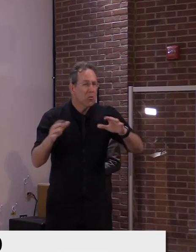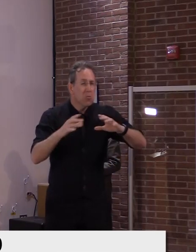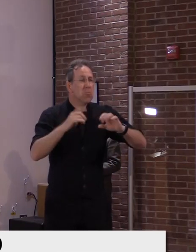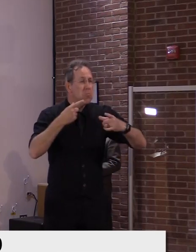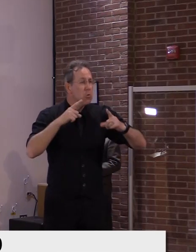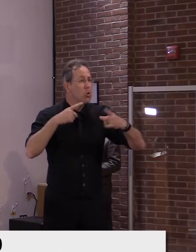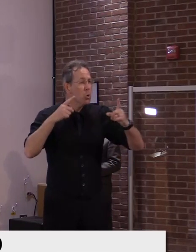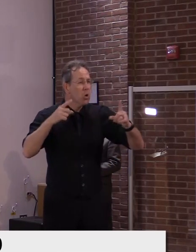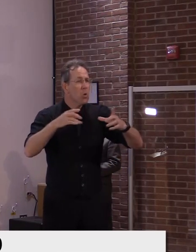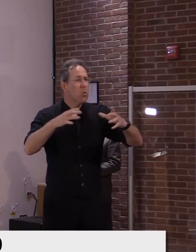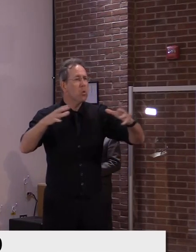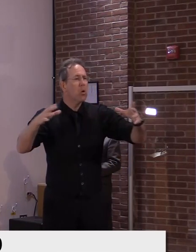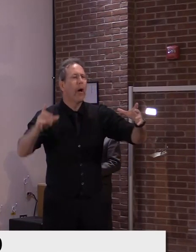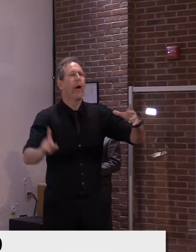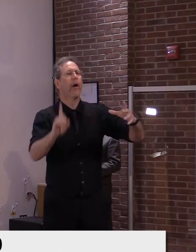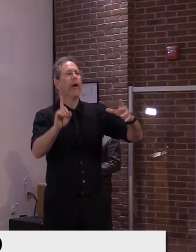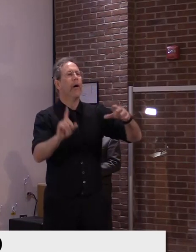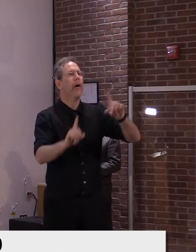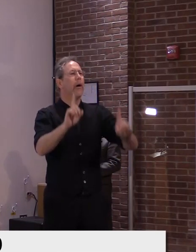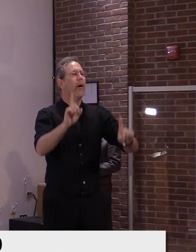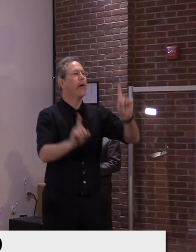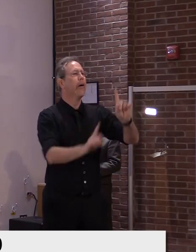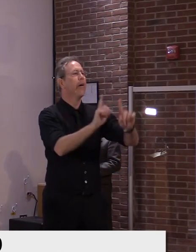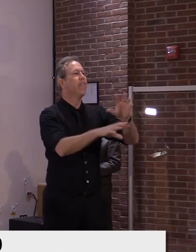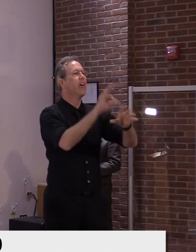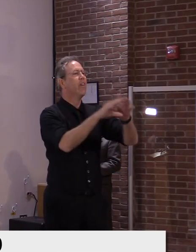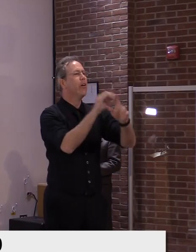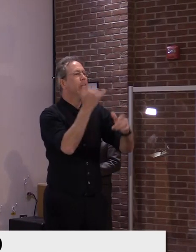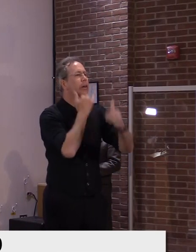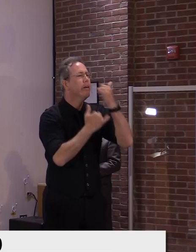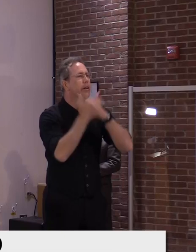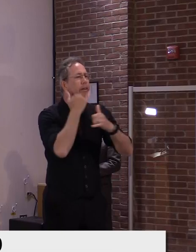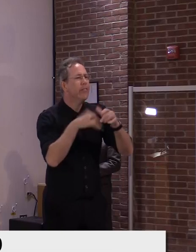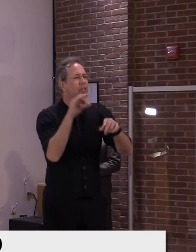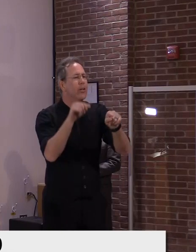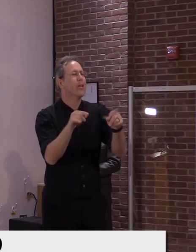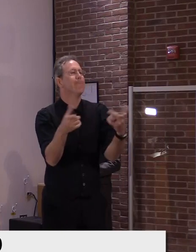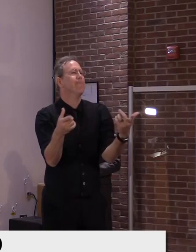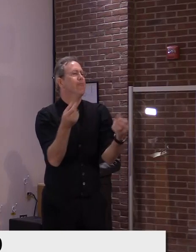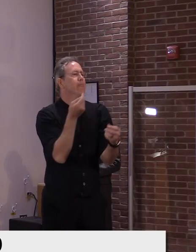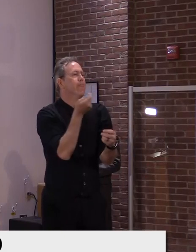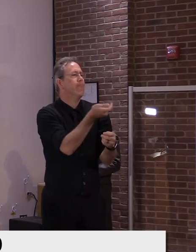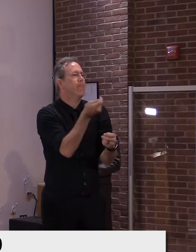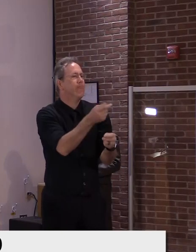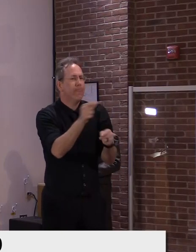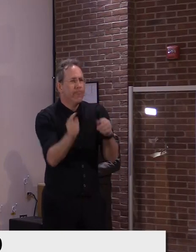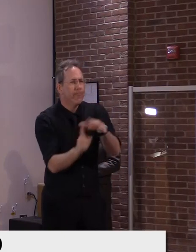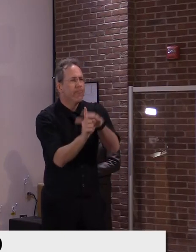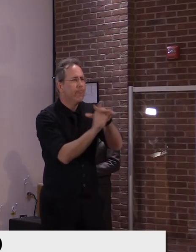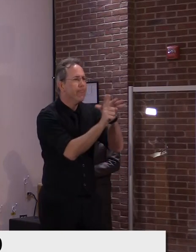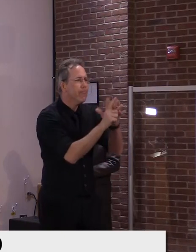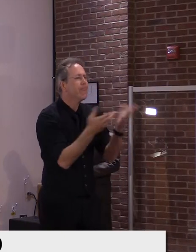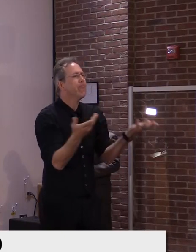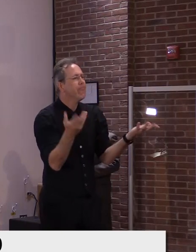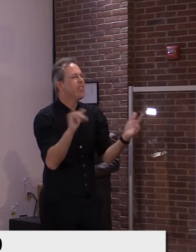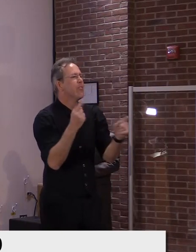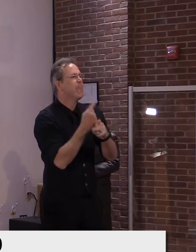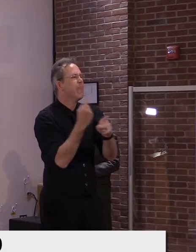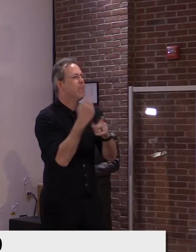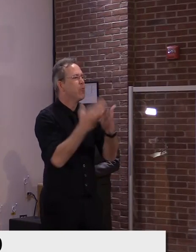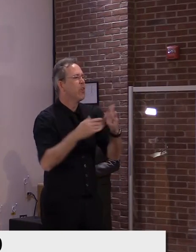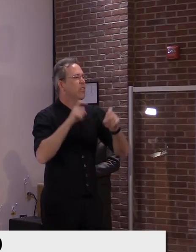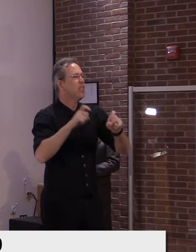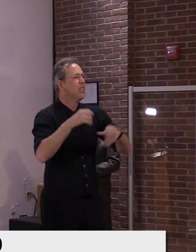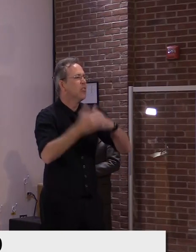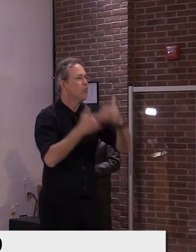now being picked up, if you will, in the post-study phase of our analysis, but that's why everybody is being followed